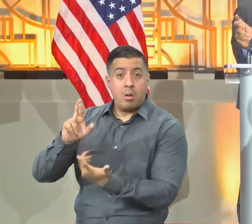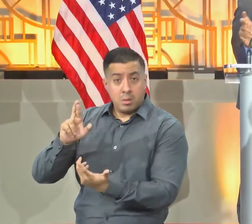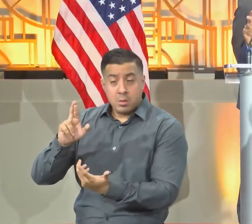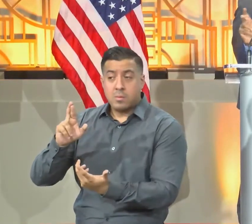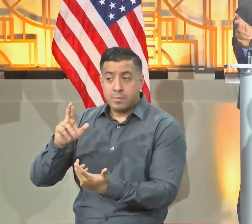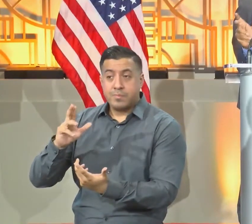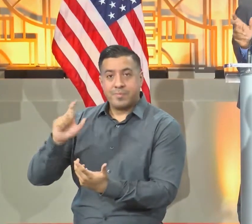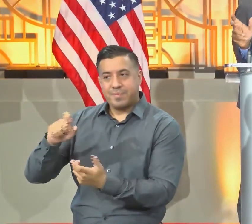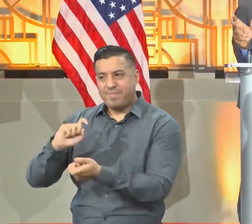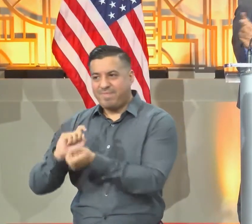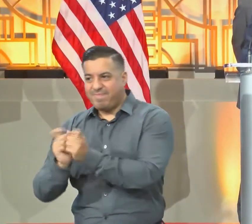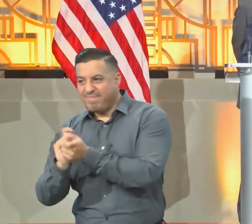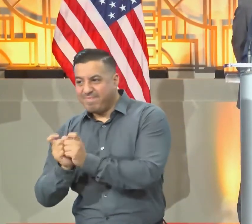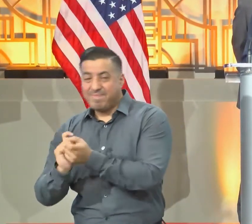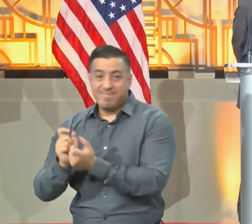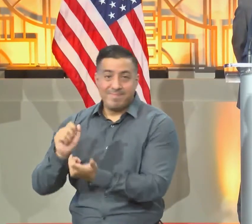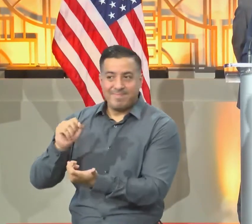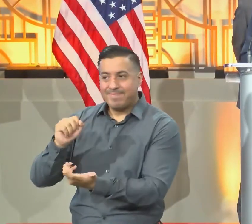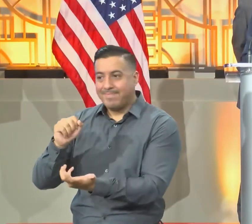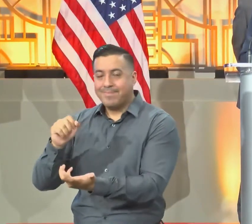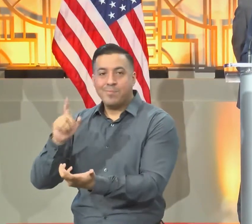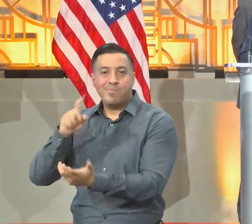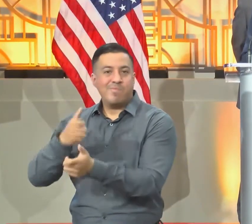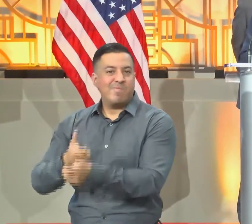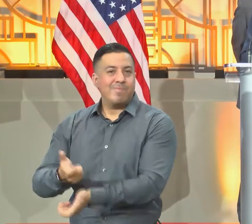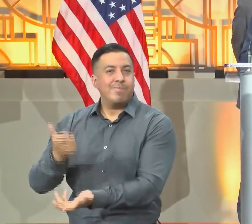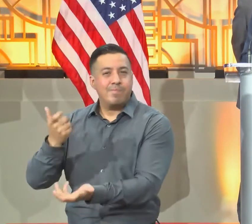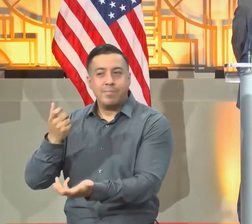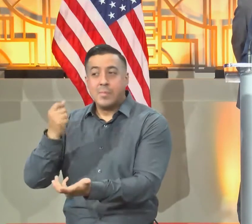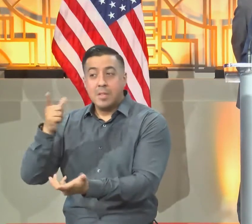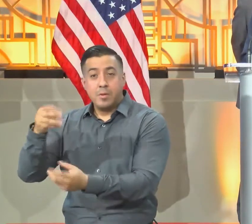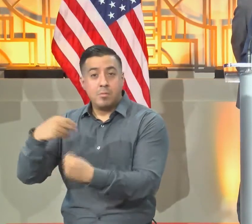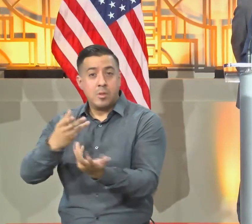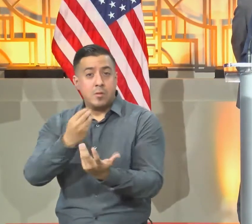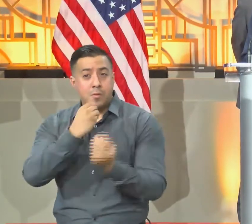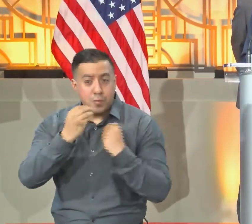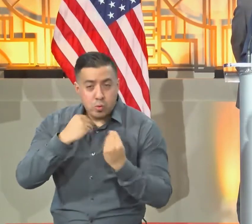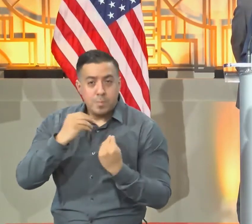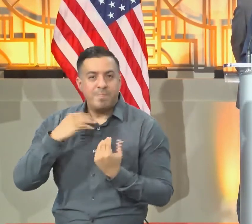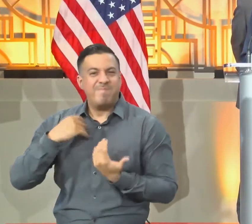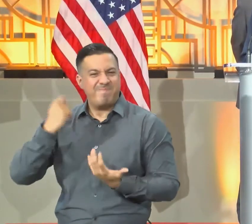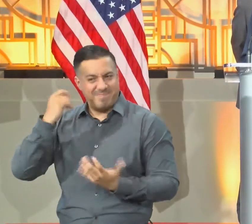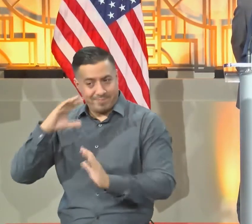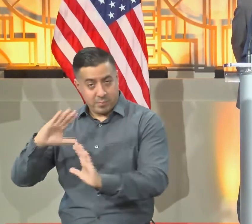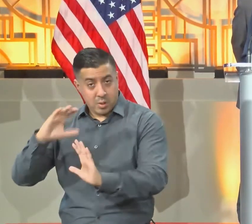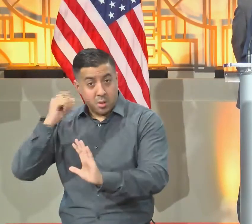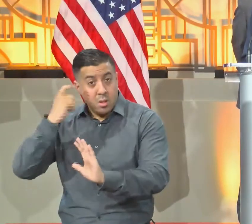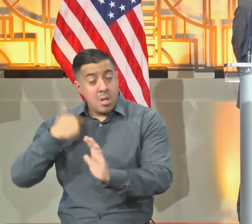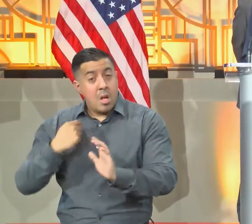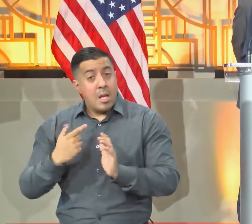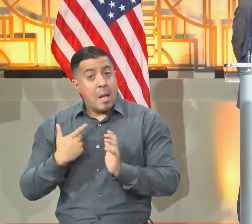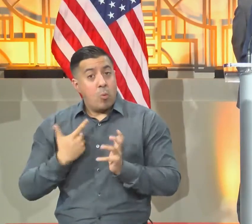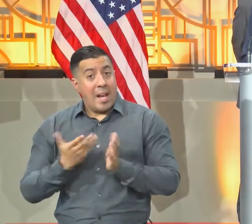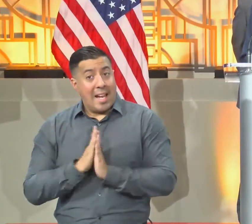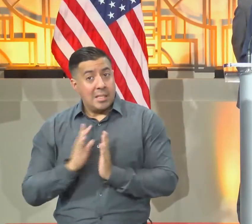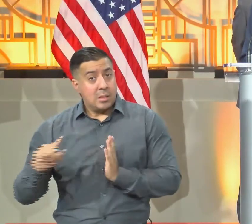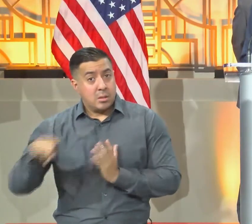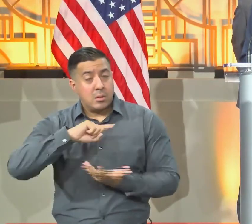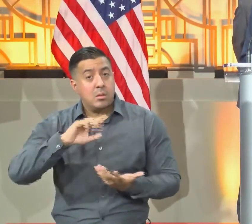redefine themselves, more or less, in terms of where they are serving food. But let me ask people, say to